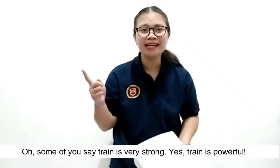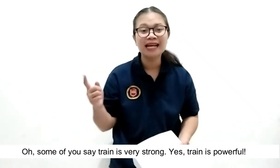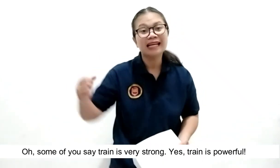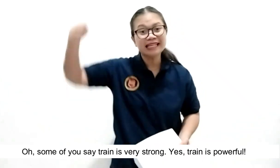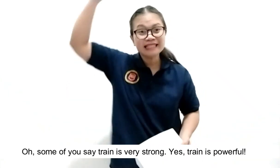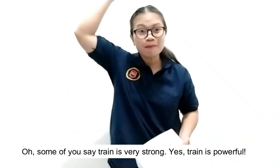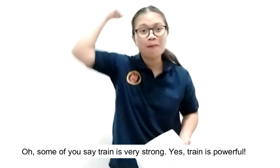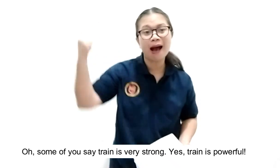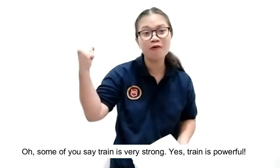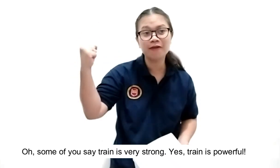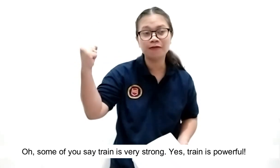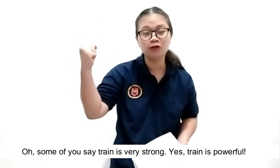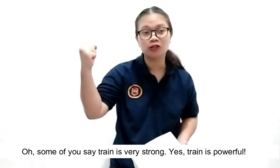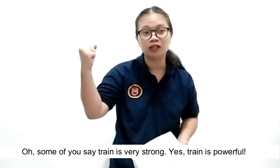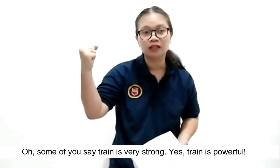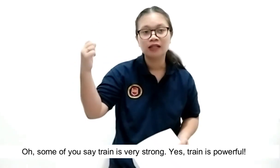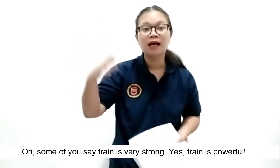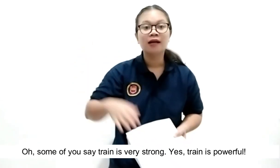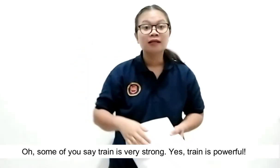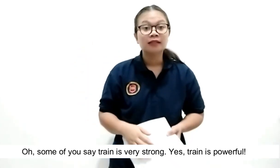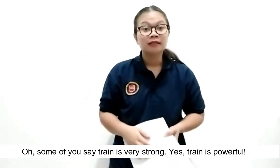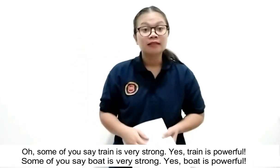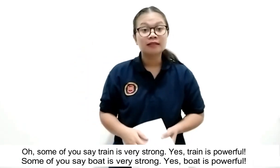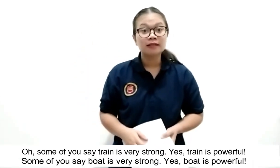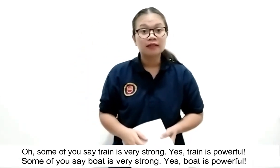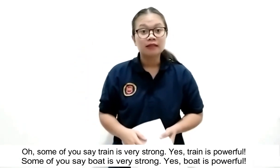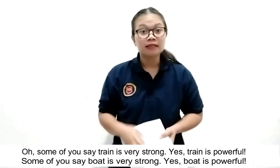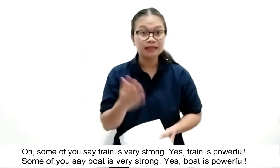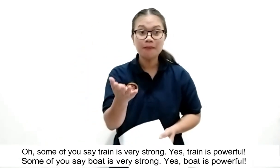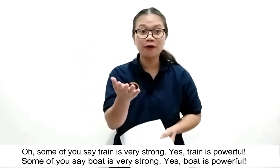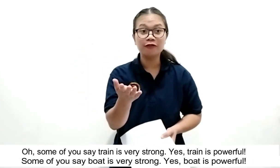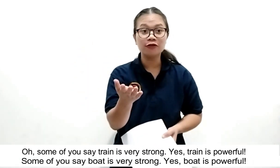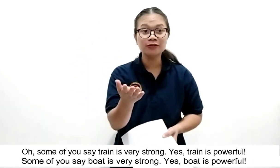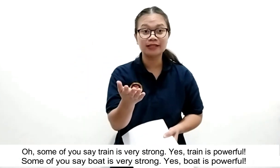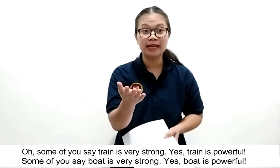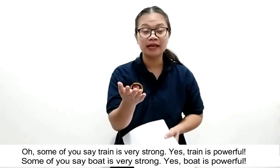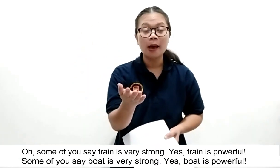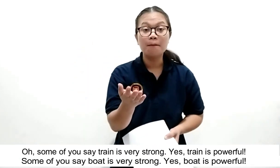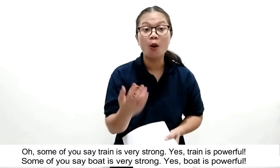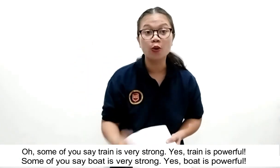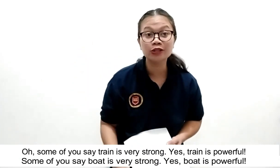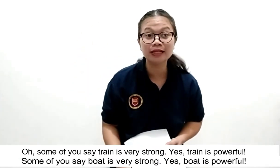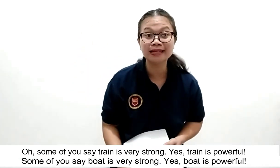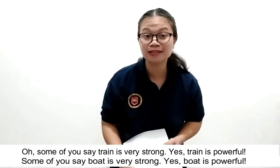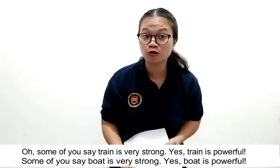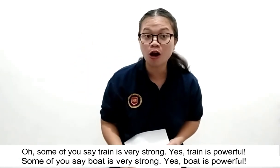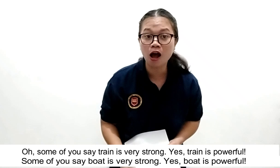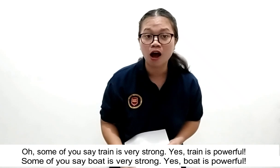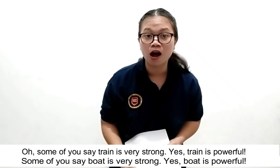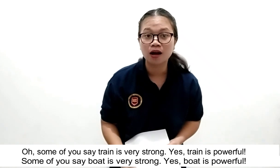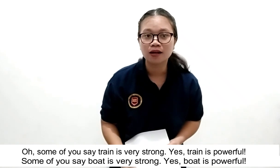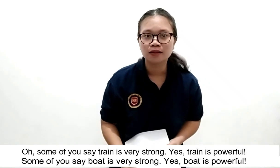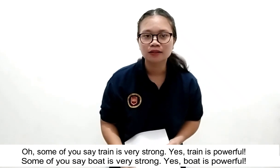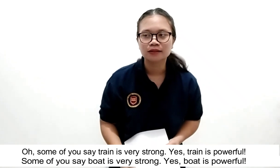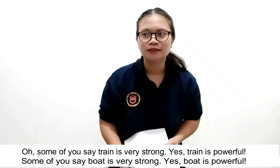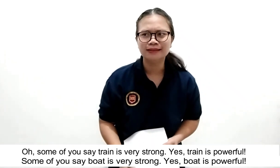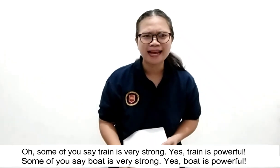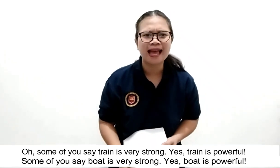is powerful some of you say boat is strong yes